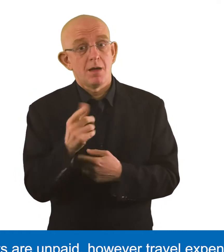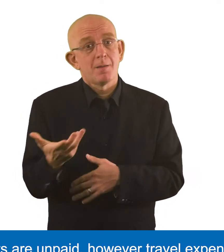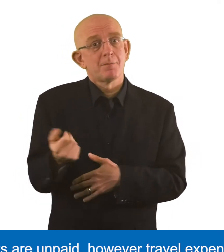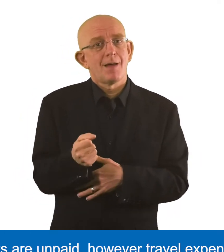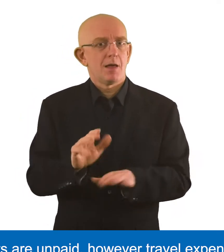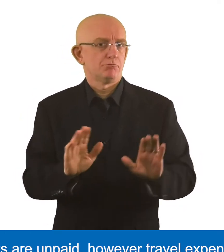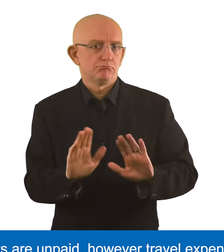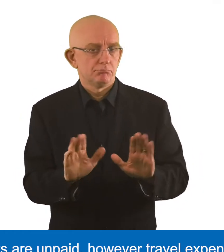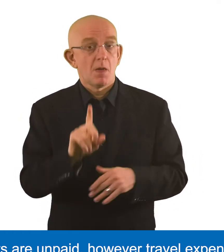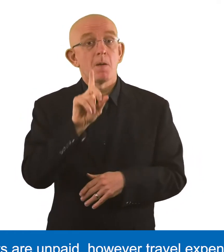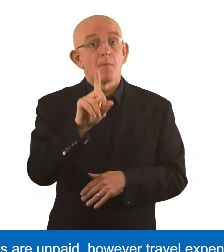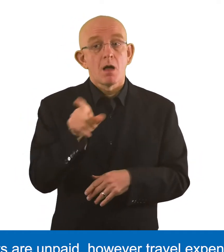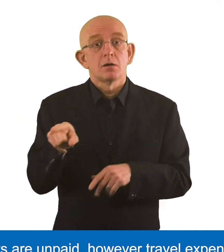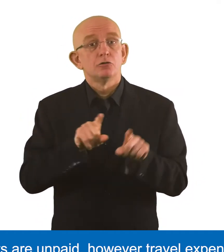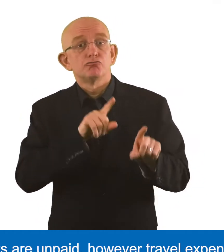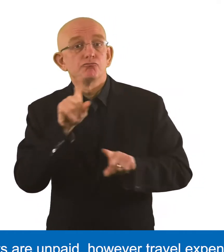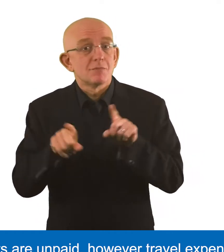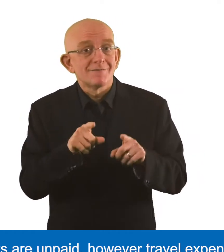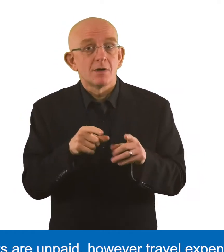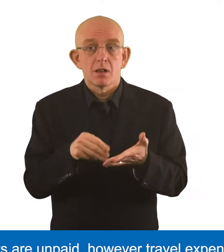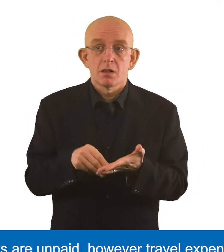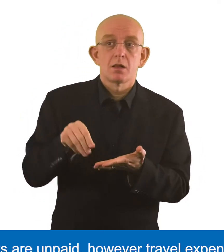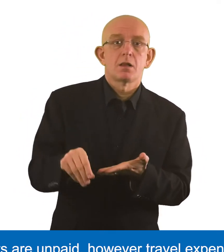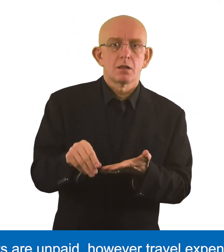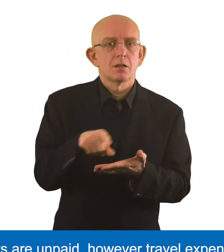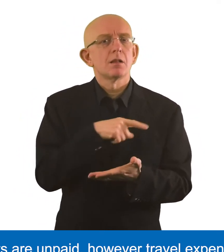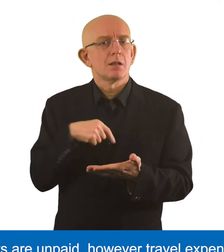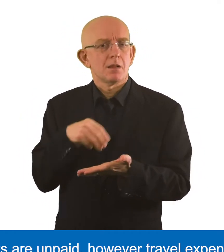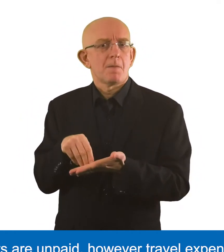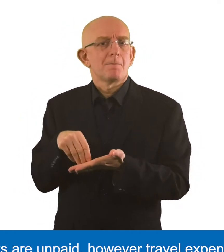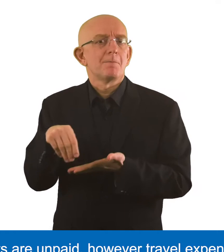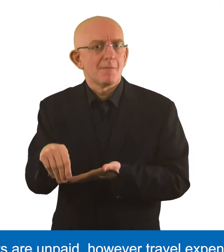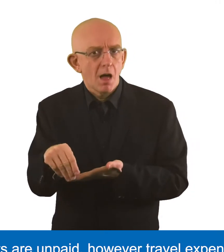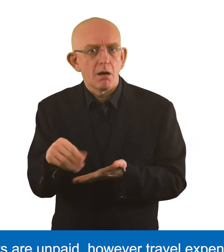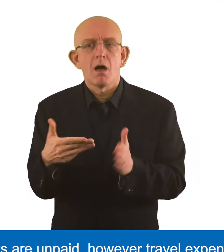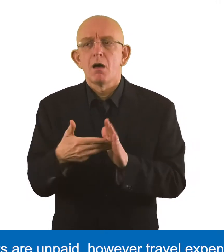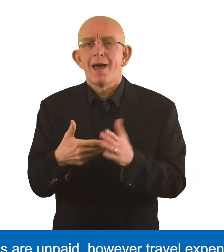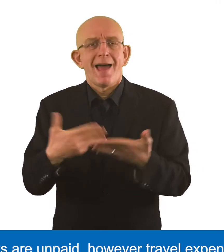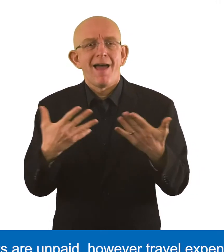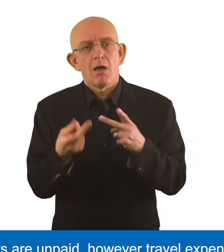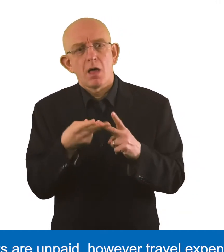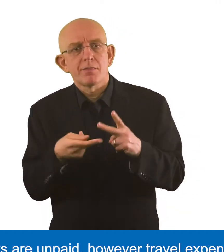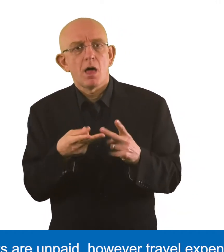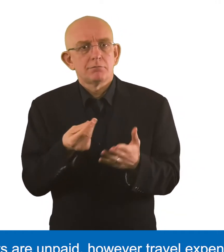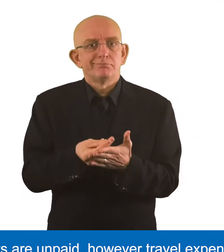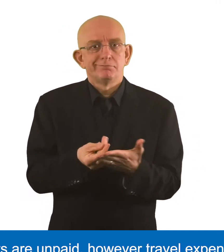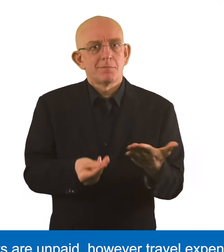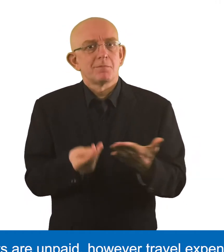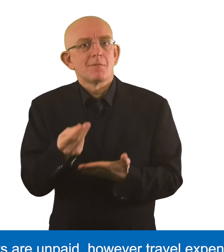The appointments are unpaid. However, travel expenses and any costs required to support a disability will be paid